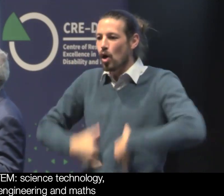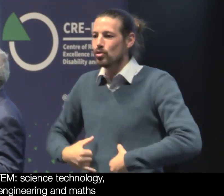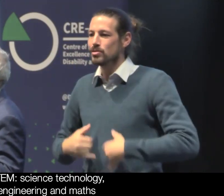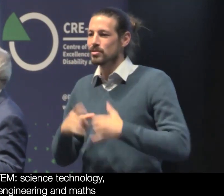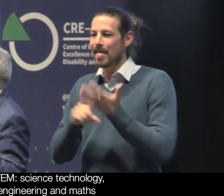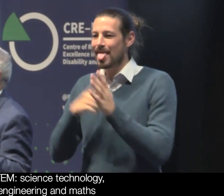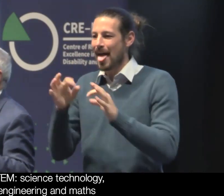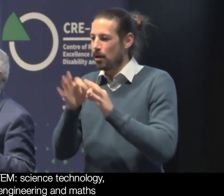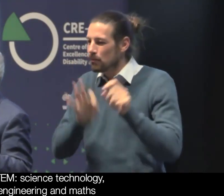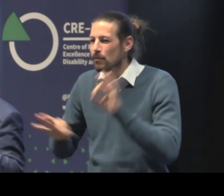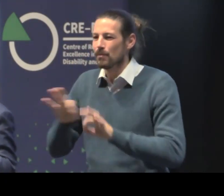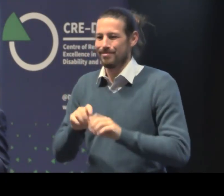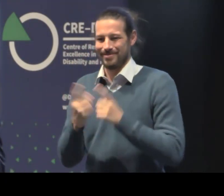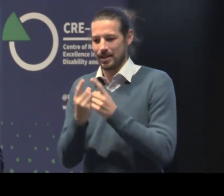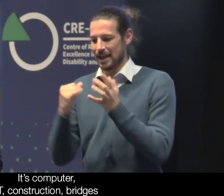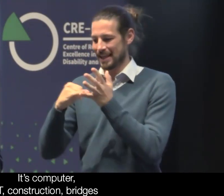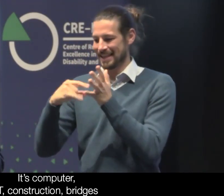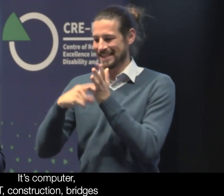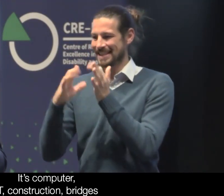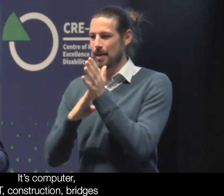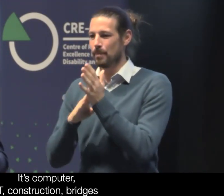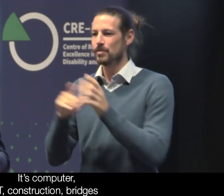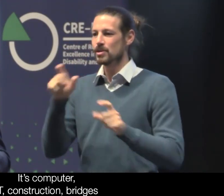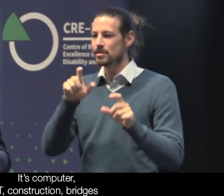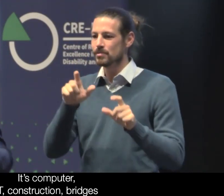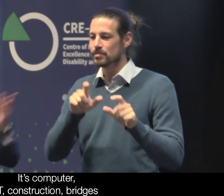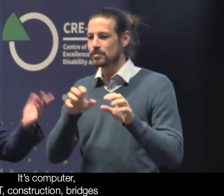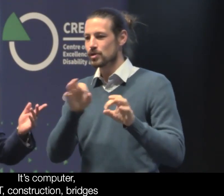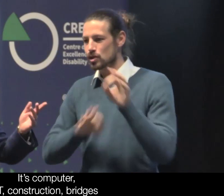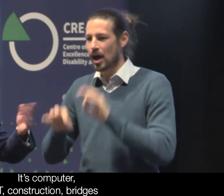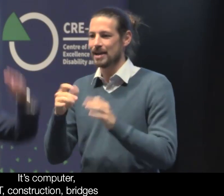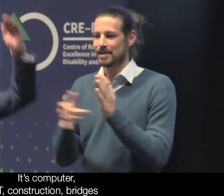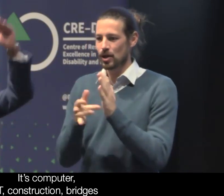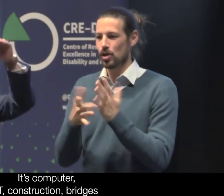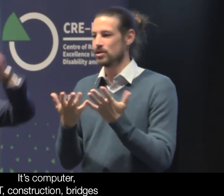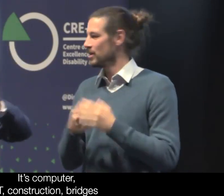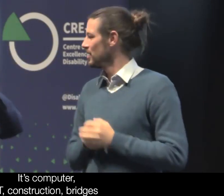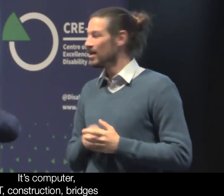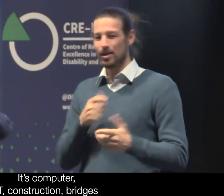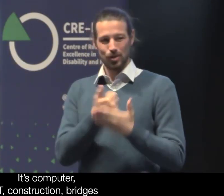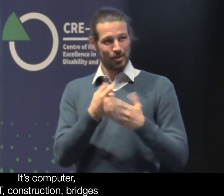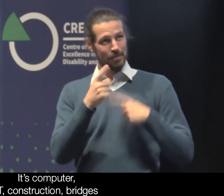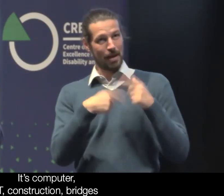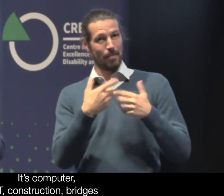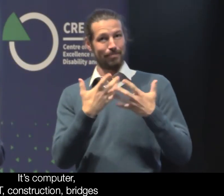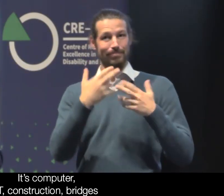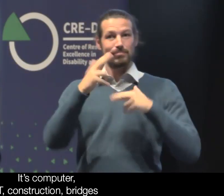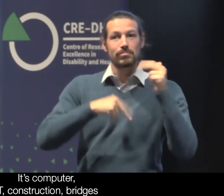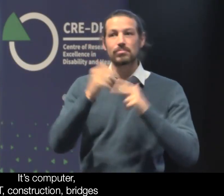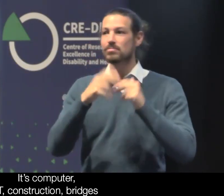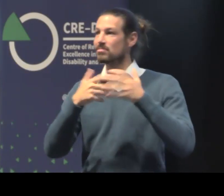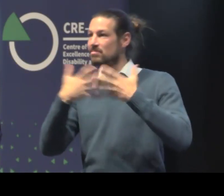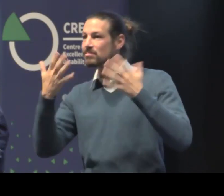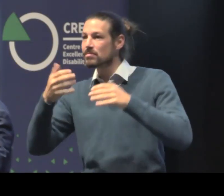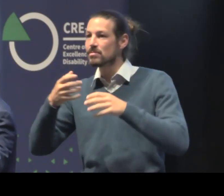and maths. It's to do with computers or IT or construction, big buildings, big bridges.